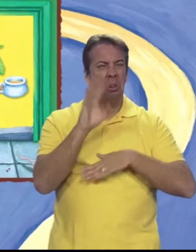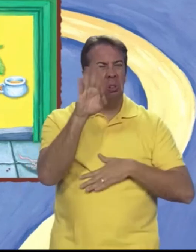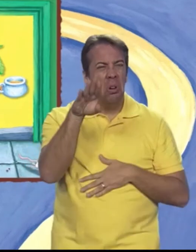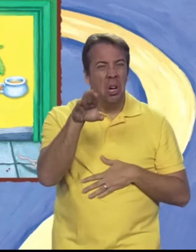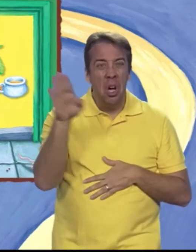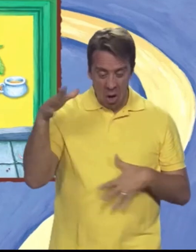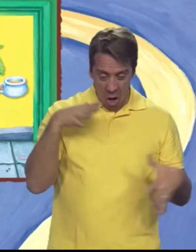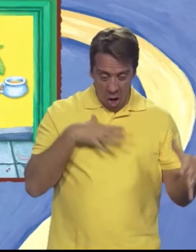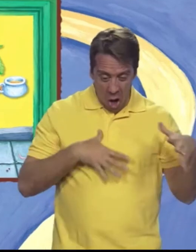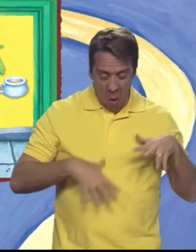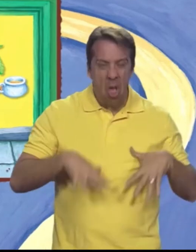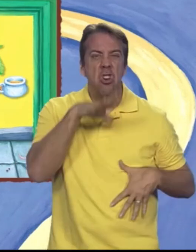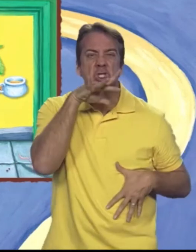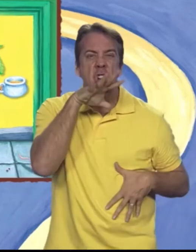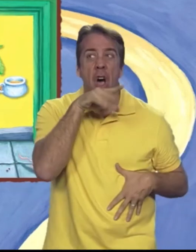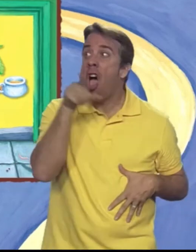rags instead of proper clothes.